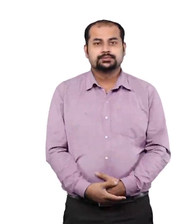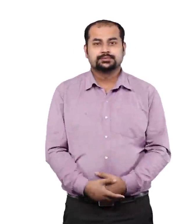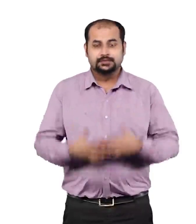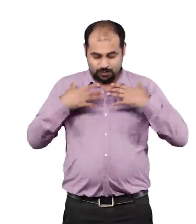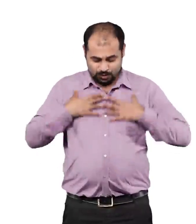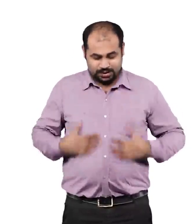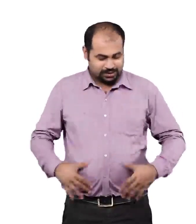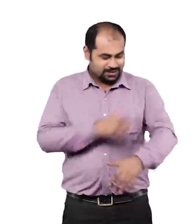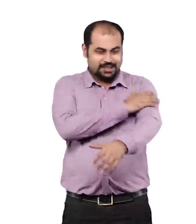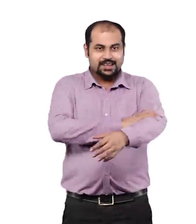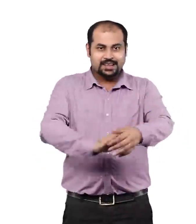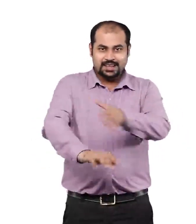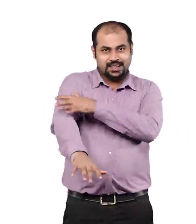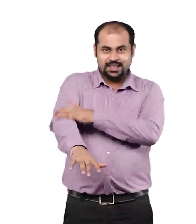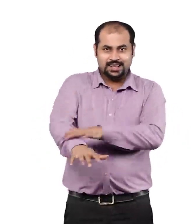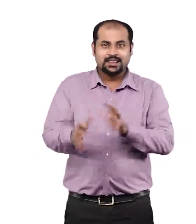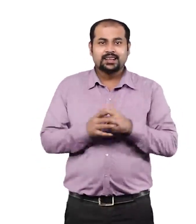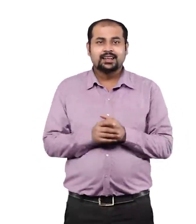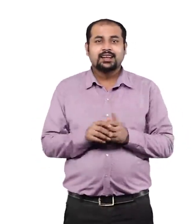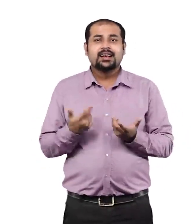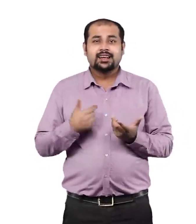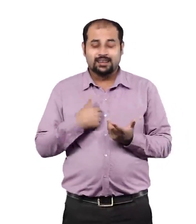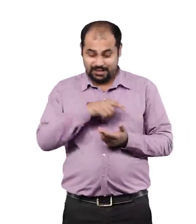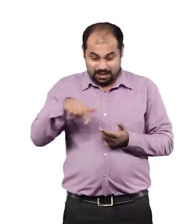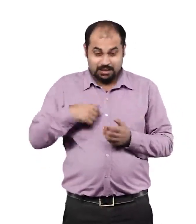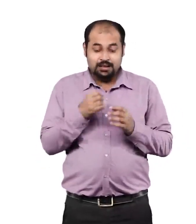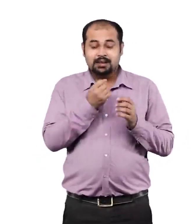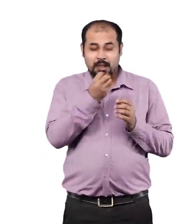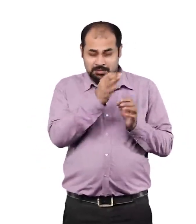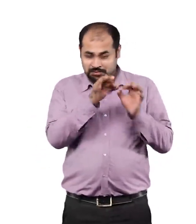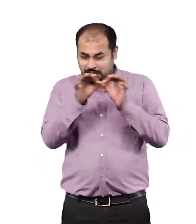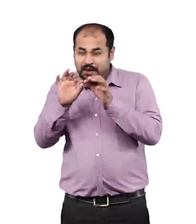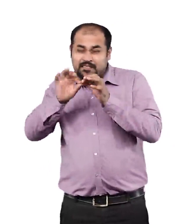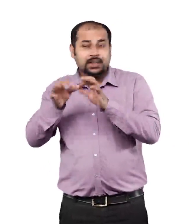the estimates of body proportions given here are rough.